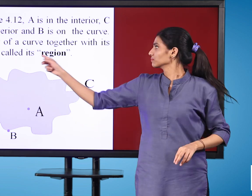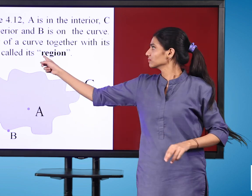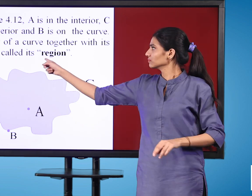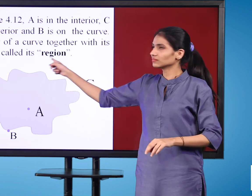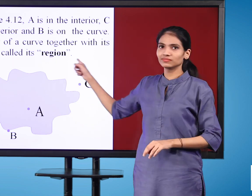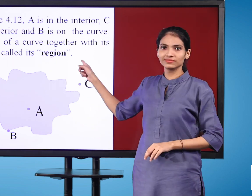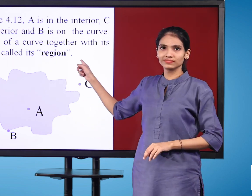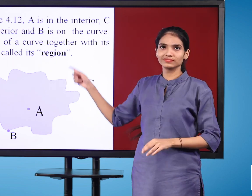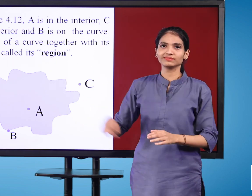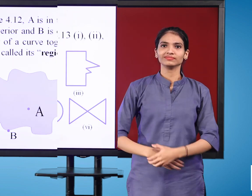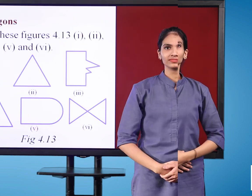region.